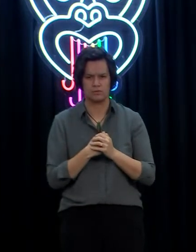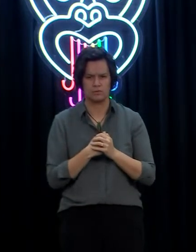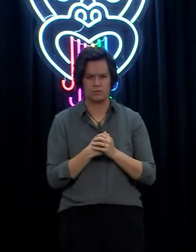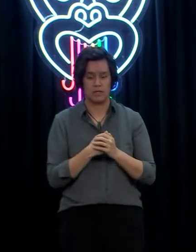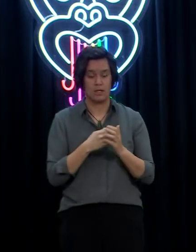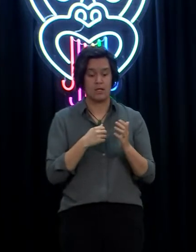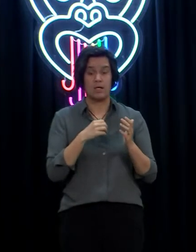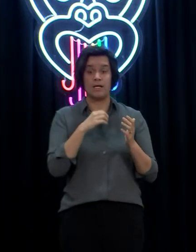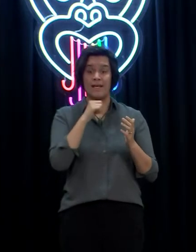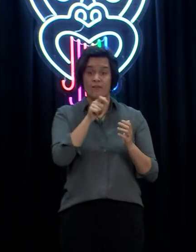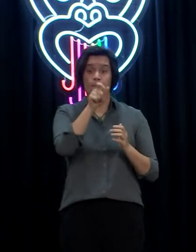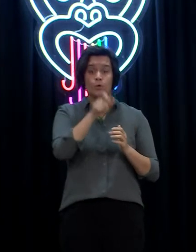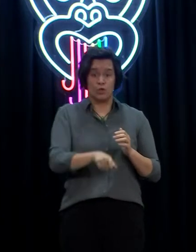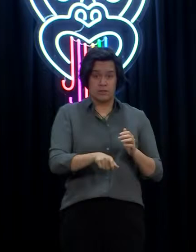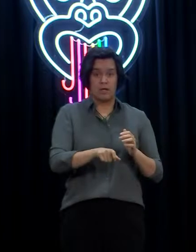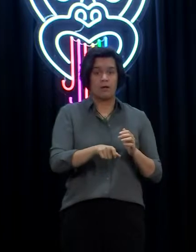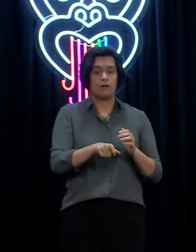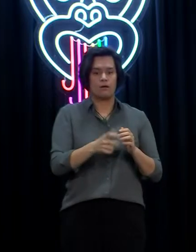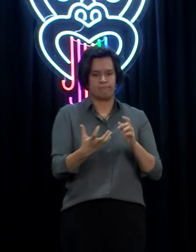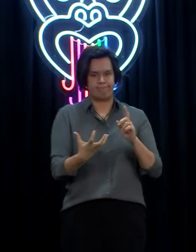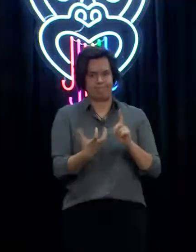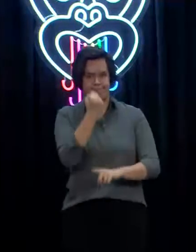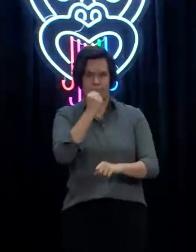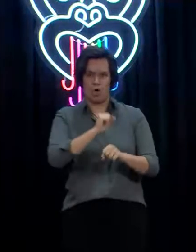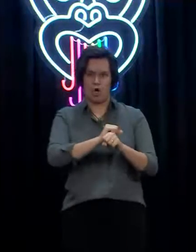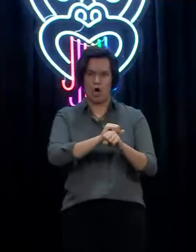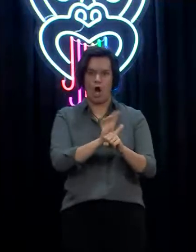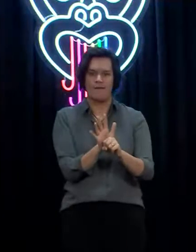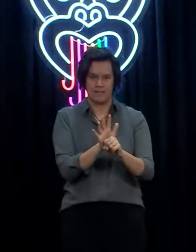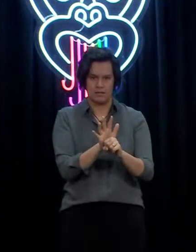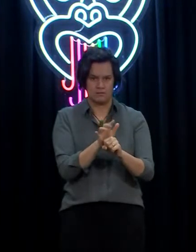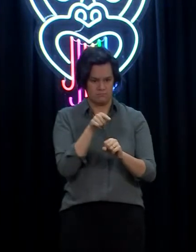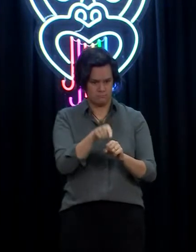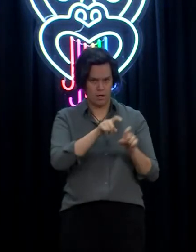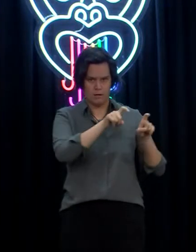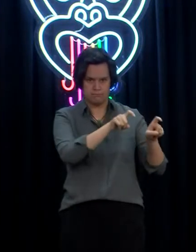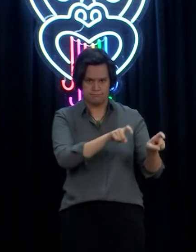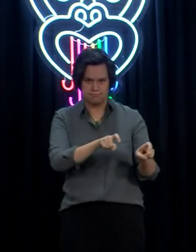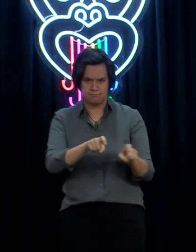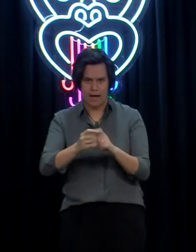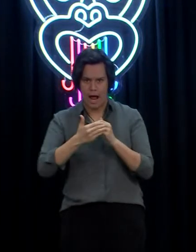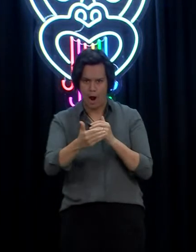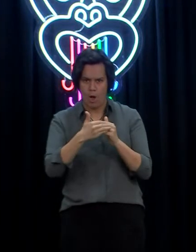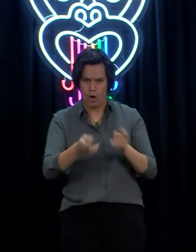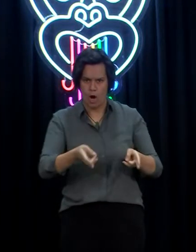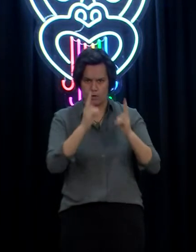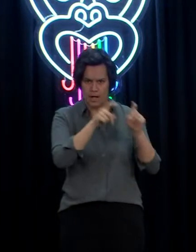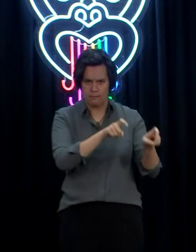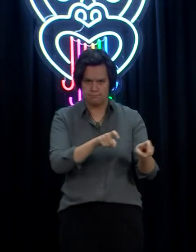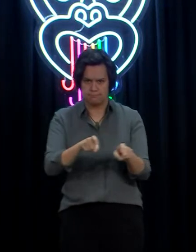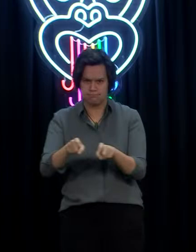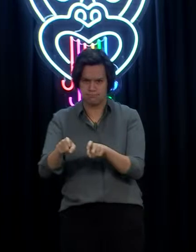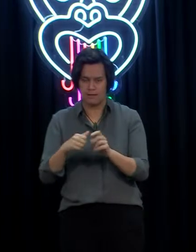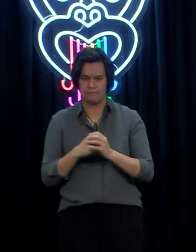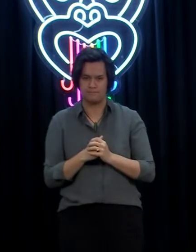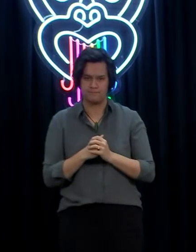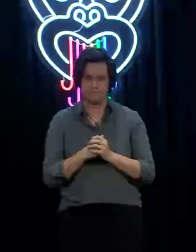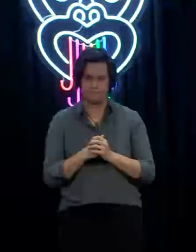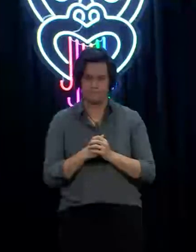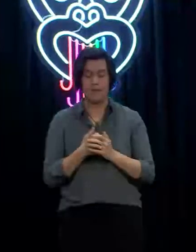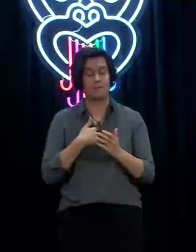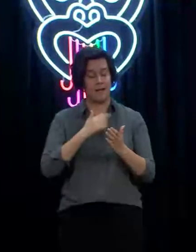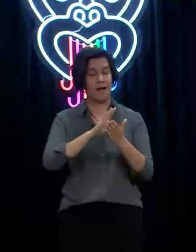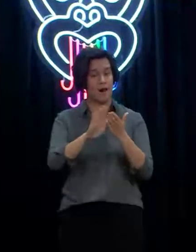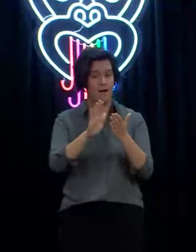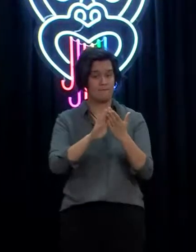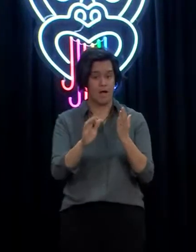for community cases in our managed isolation or quarantine facilities. It has always been the case that